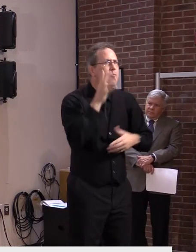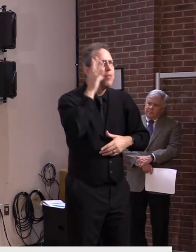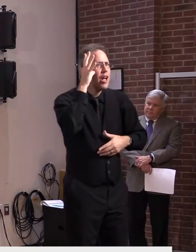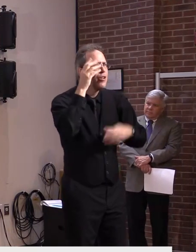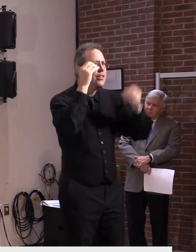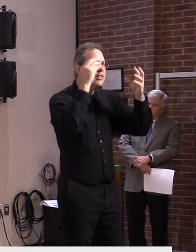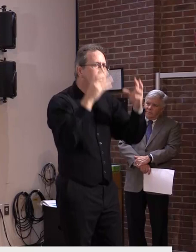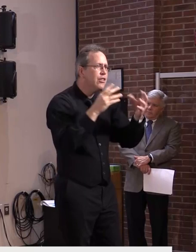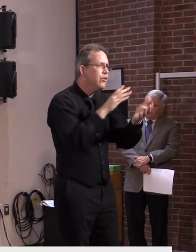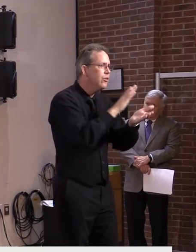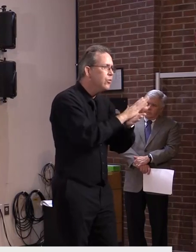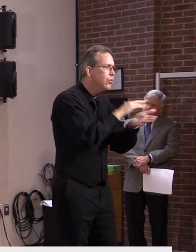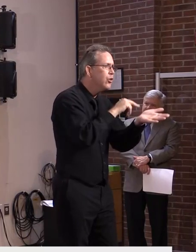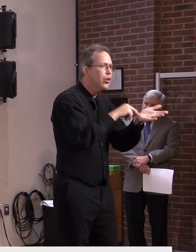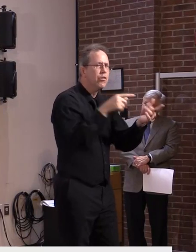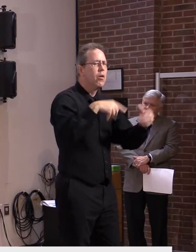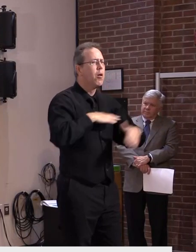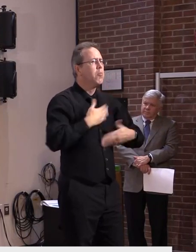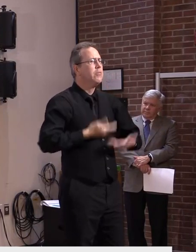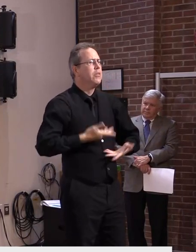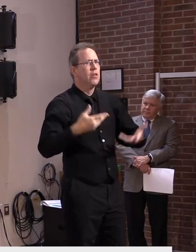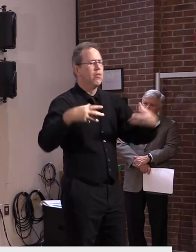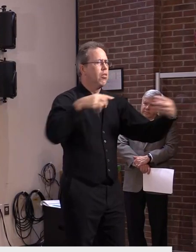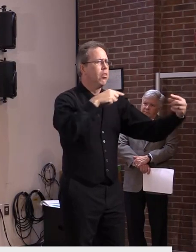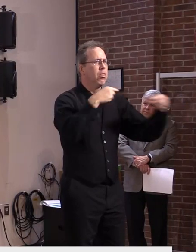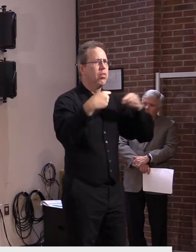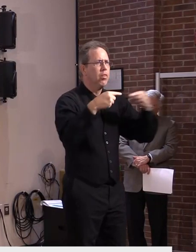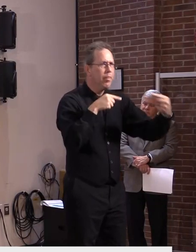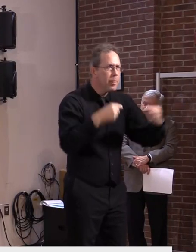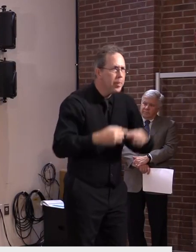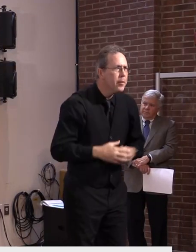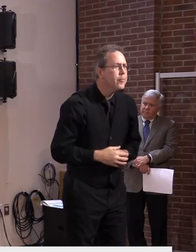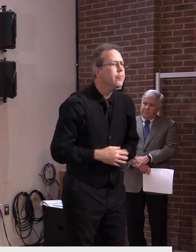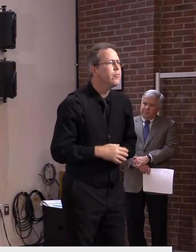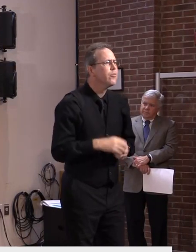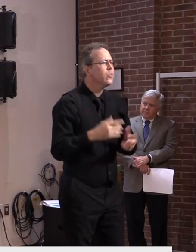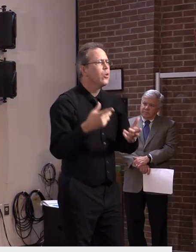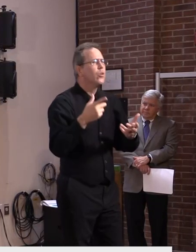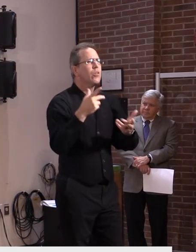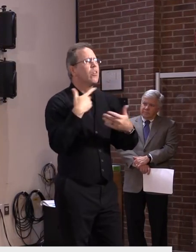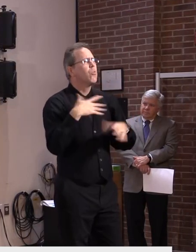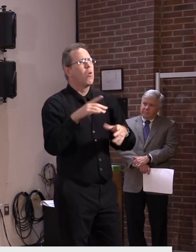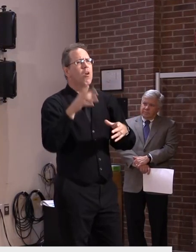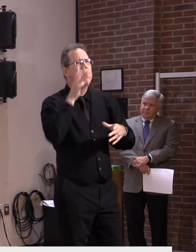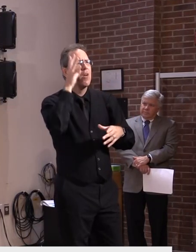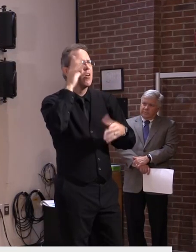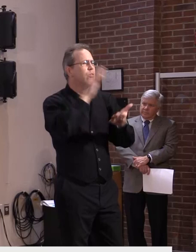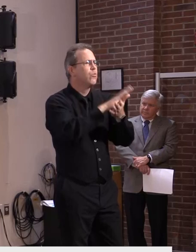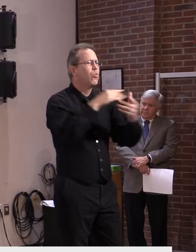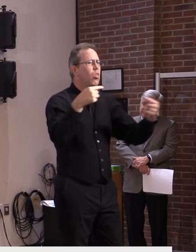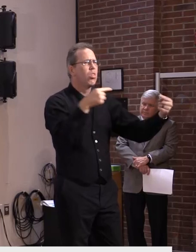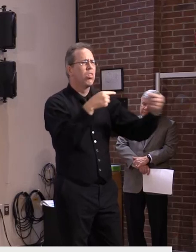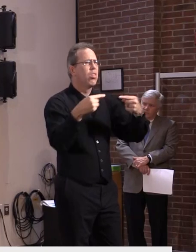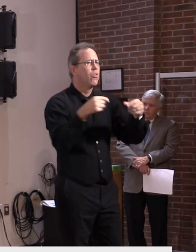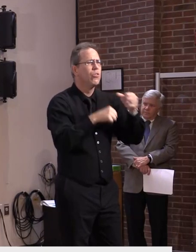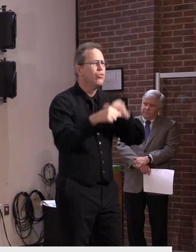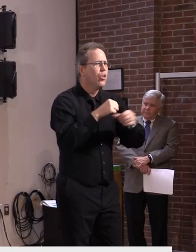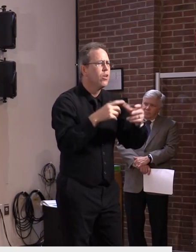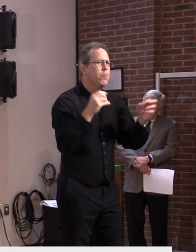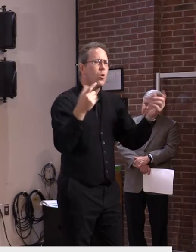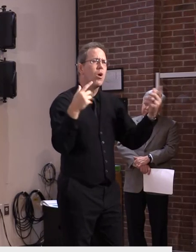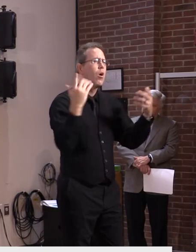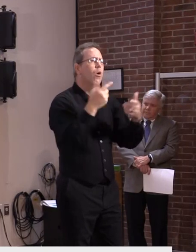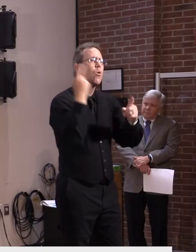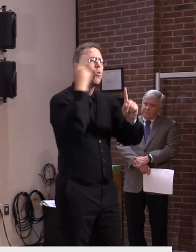Schools are not designed to work in conflict with their parents and their communities. The educational process is a partnership. So